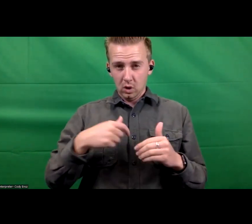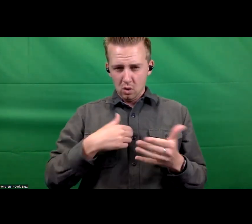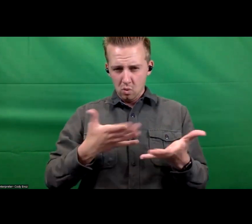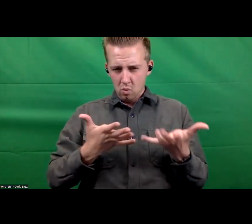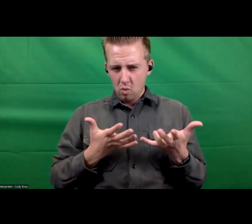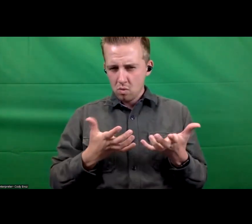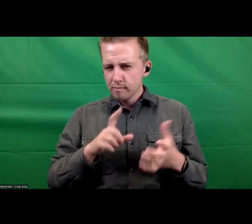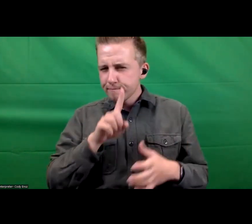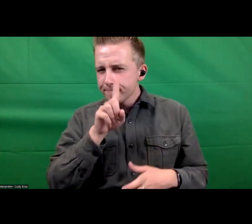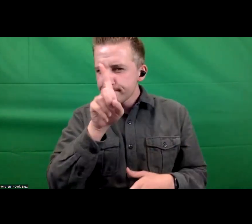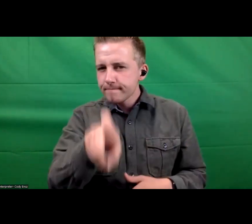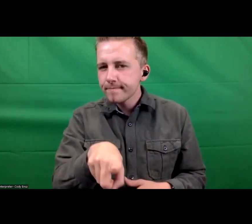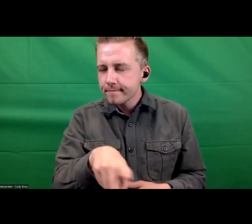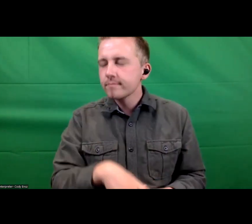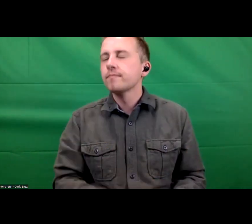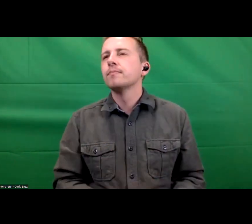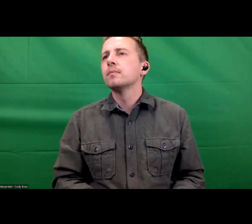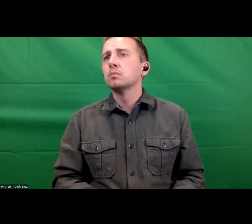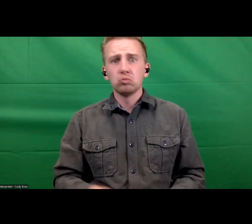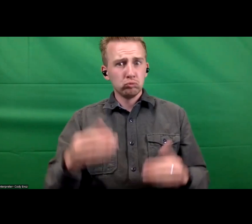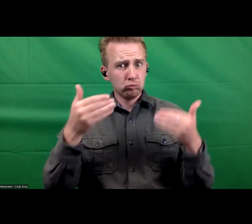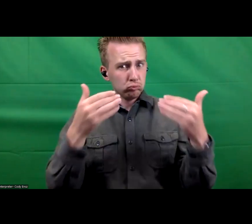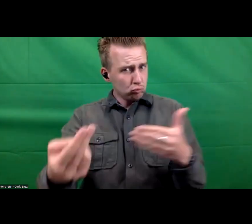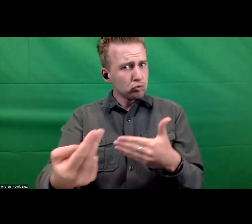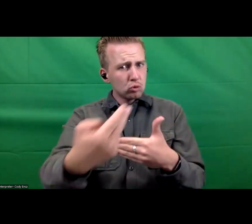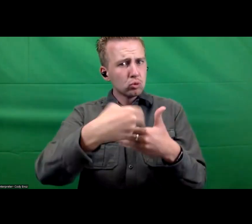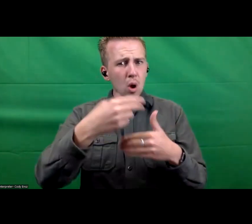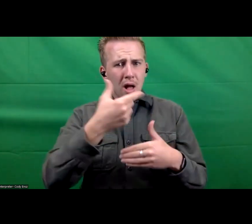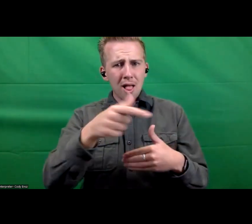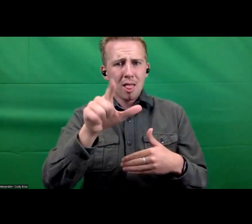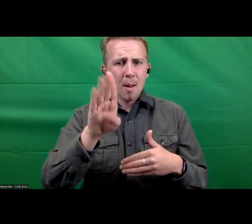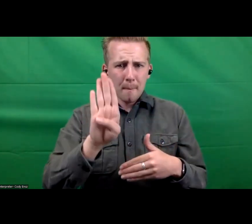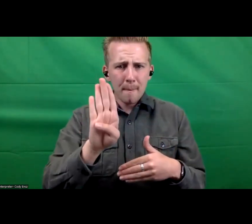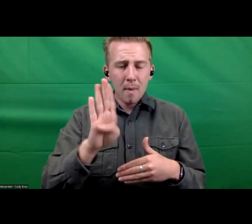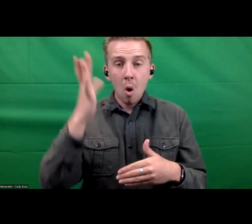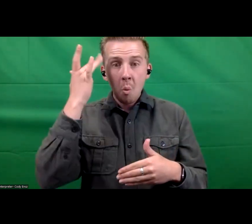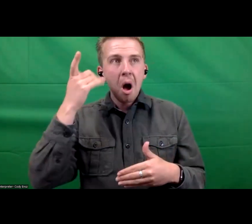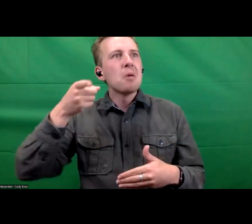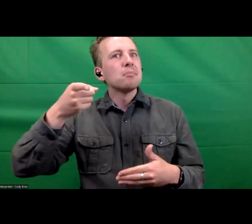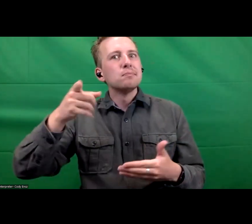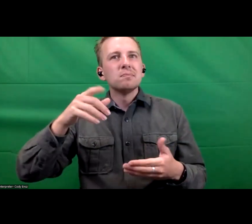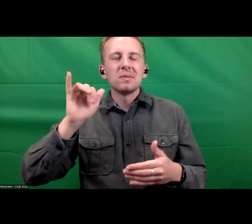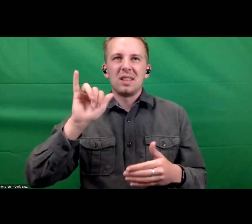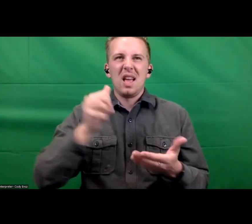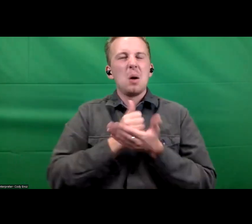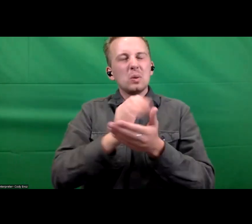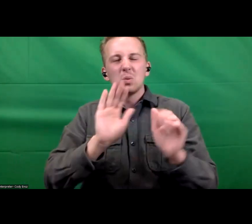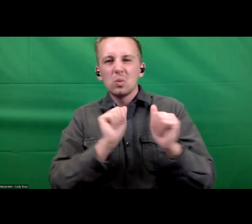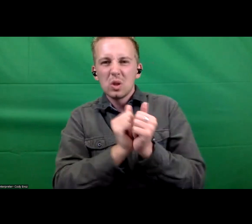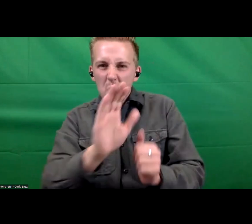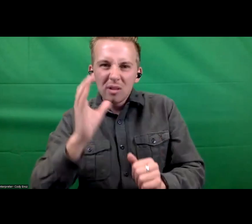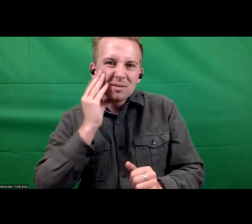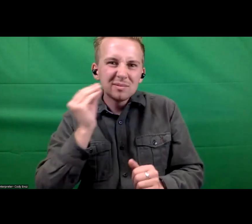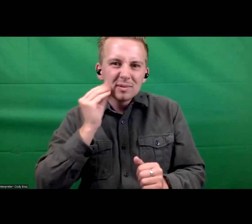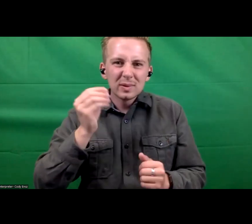to join a club here on campus. Enjoy the experience of coming to college. It's fun getting